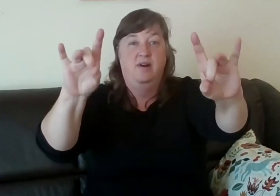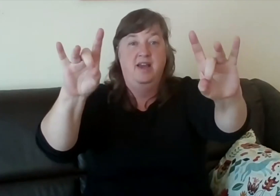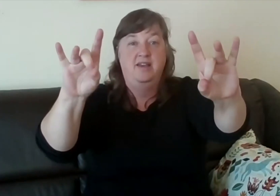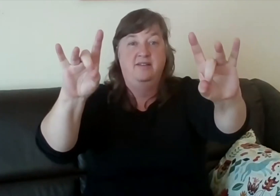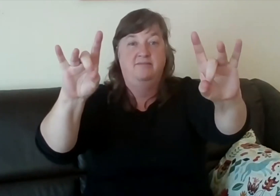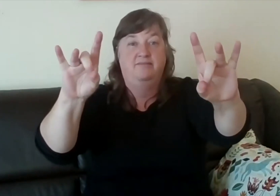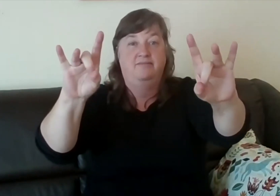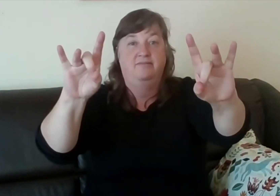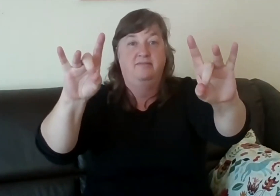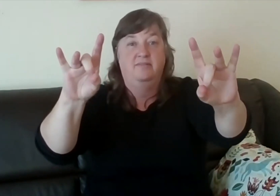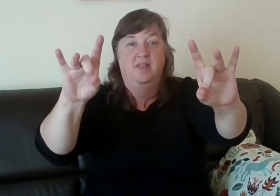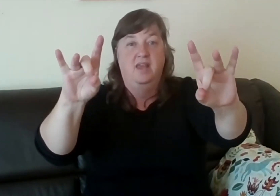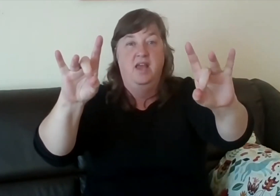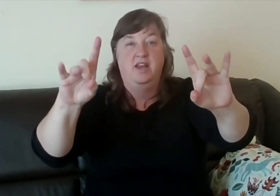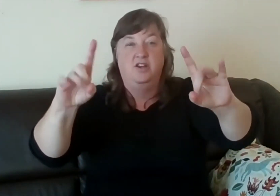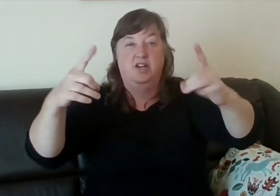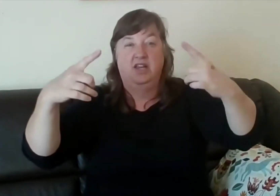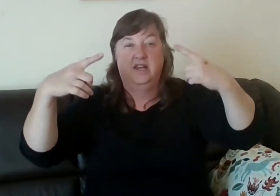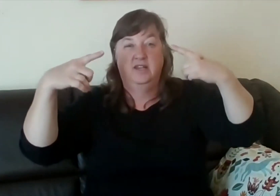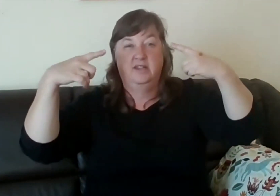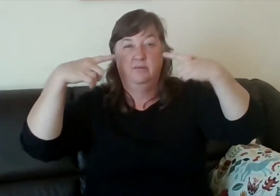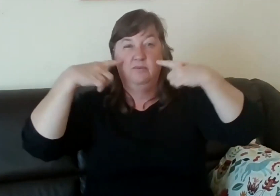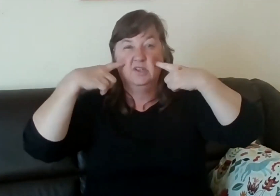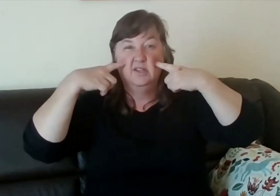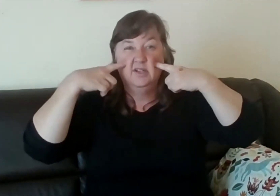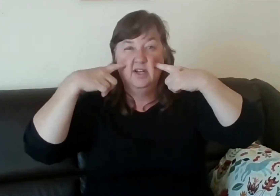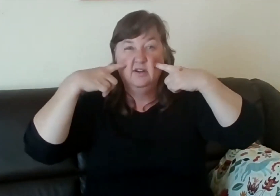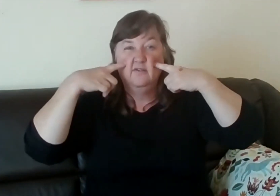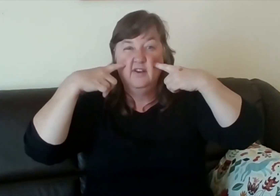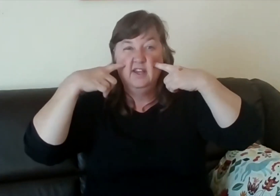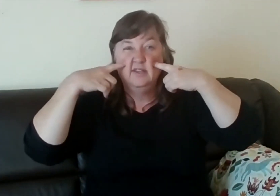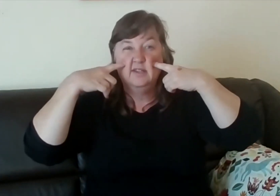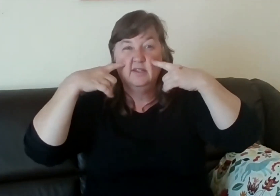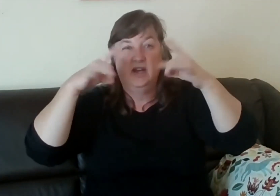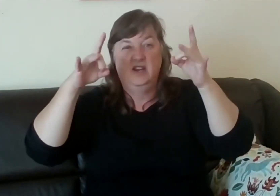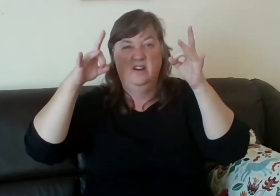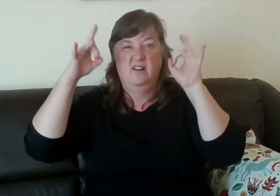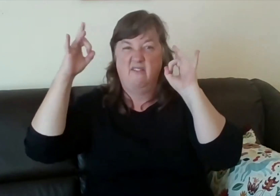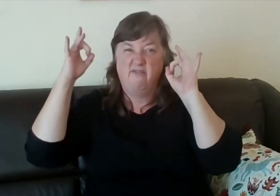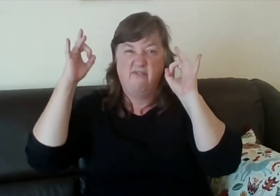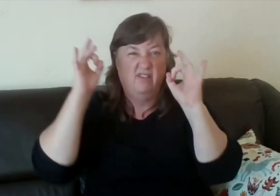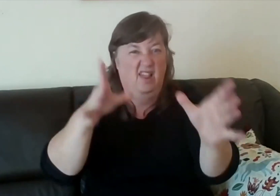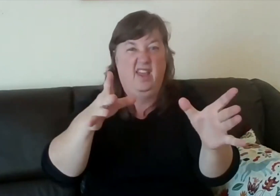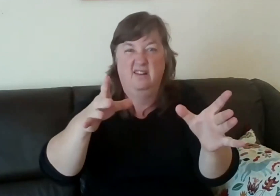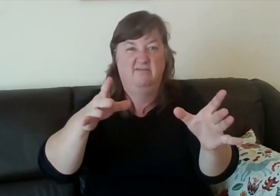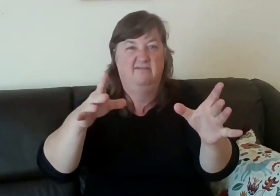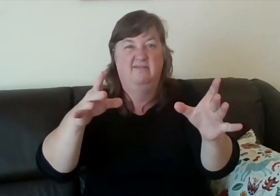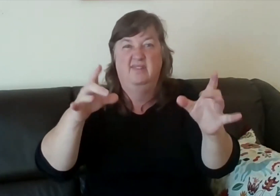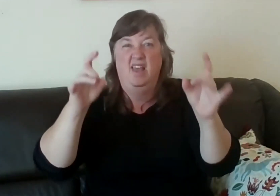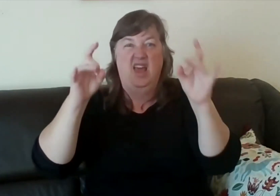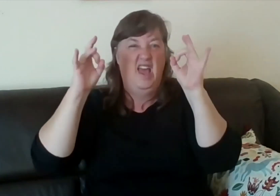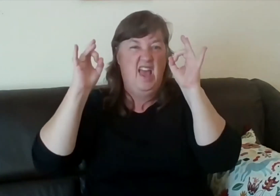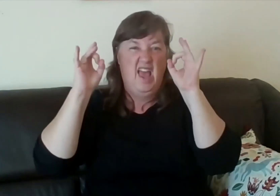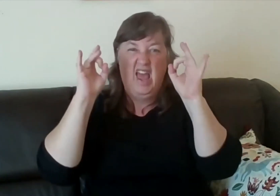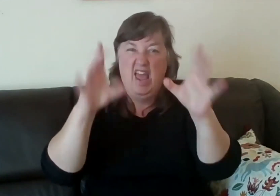away. And you're going to get the worst look on your face and you're going to flick it.